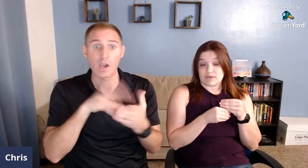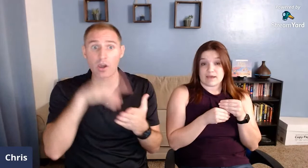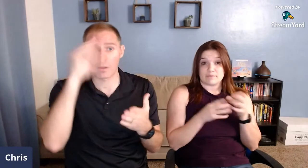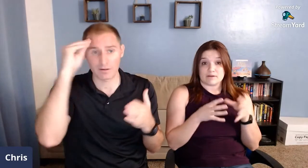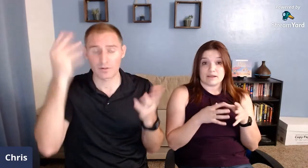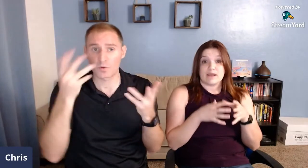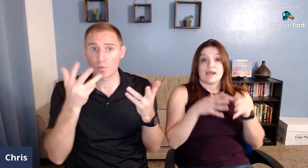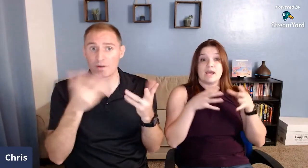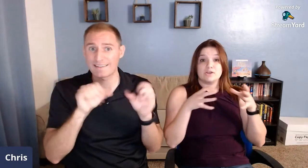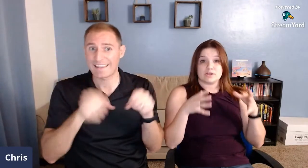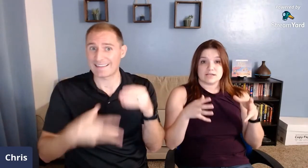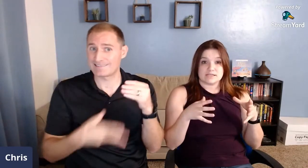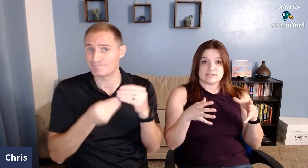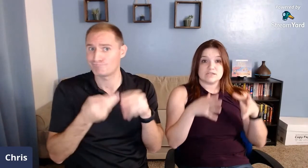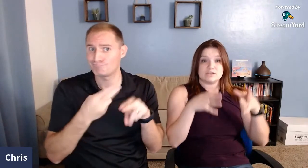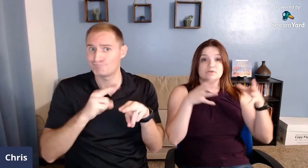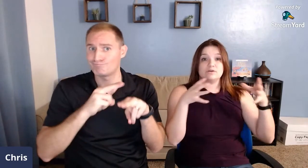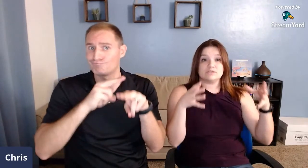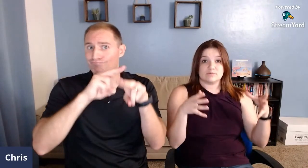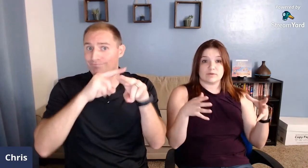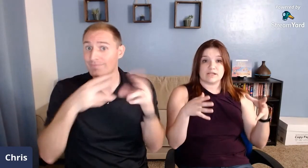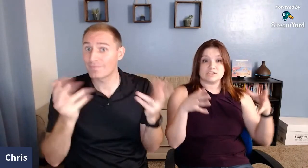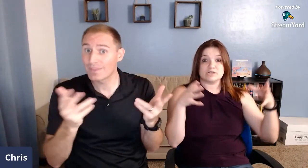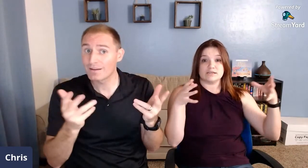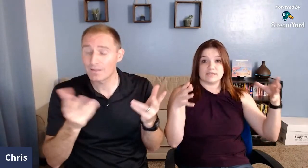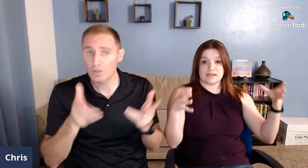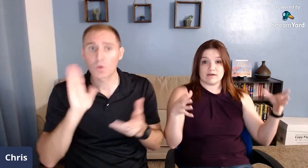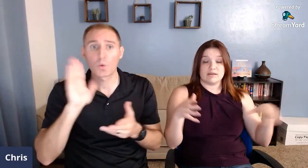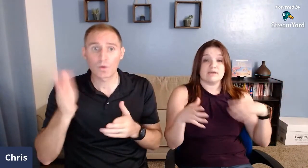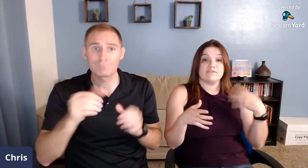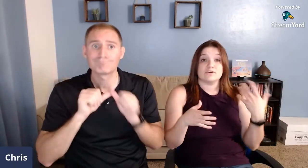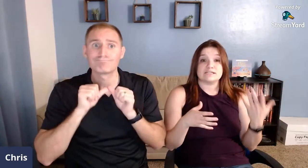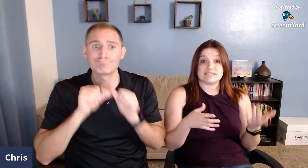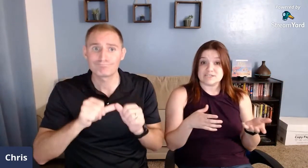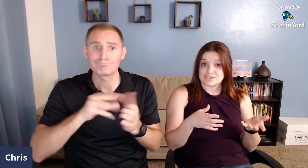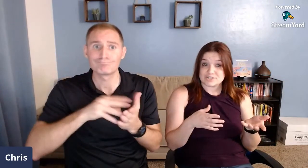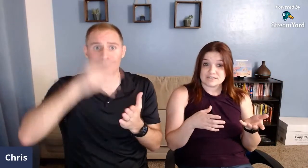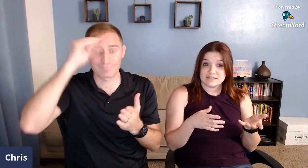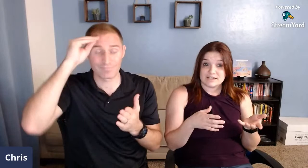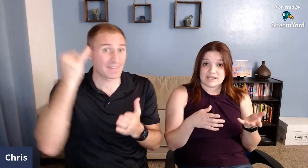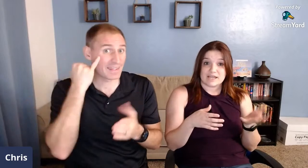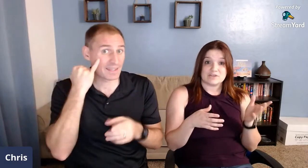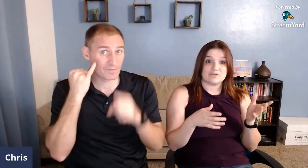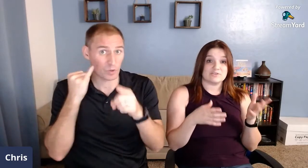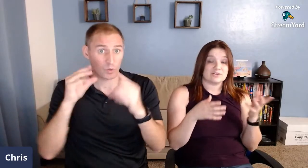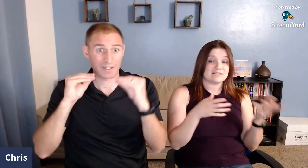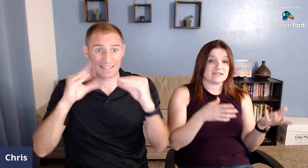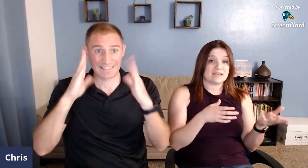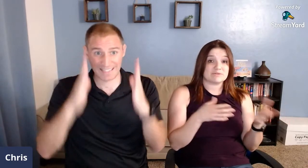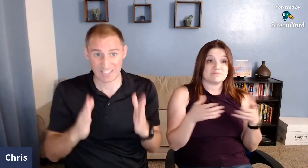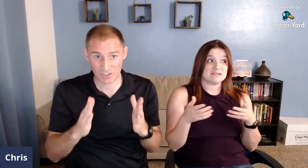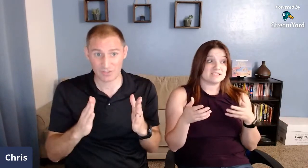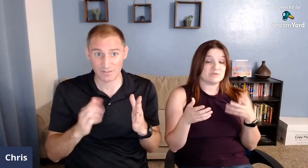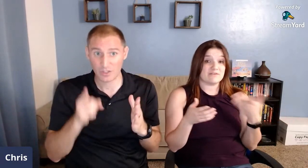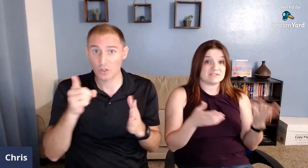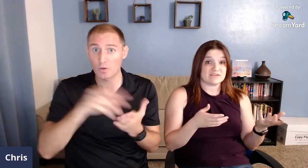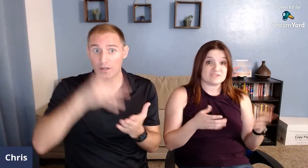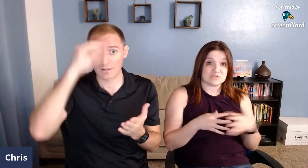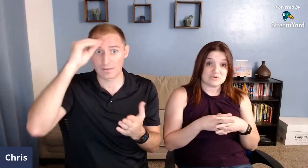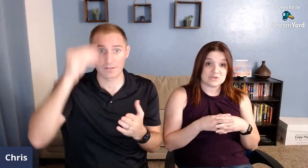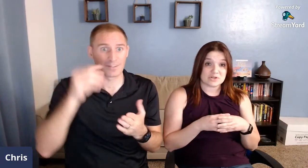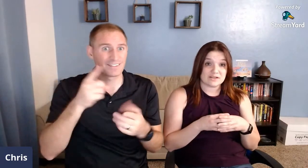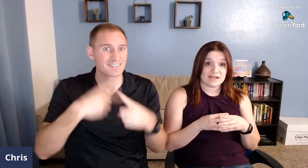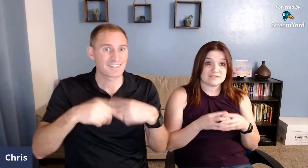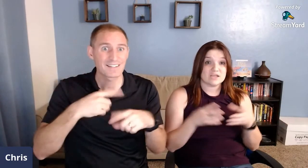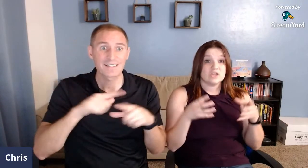my vocabulary? And you're going to continue to branch it out. If you're a teacher and you're learning sign language because you have a